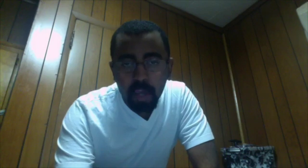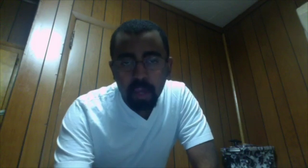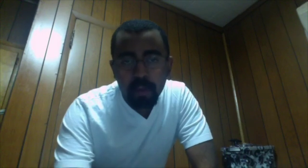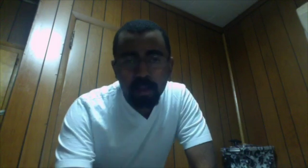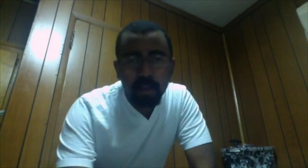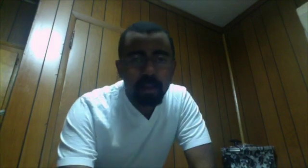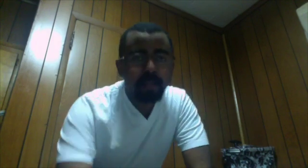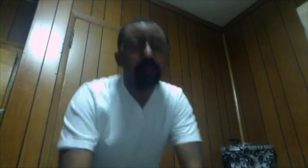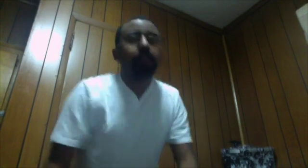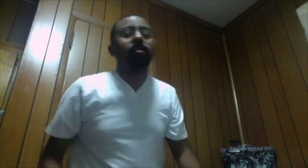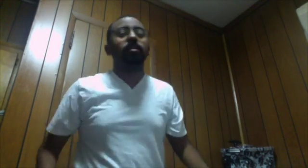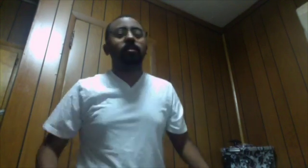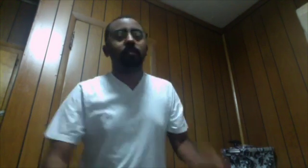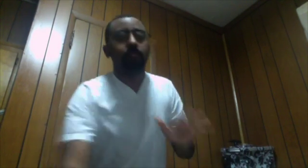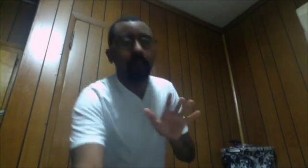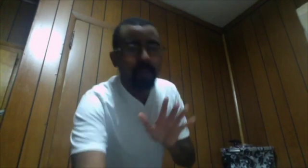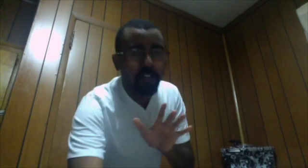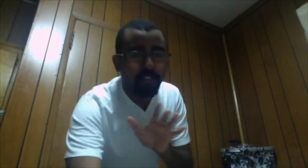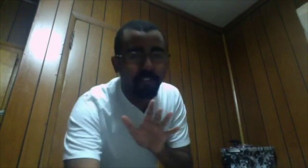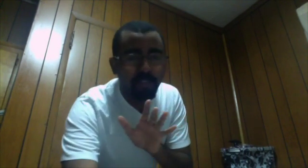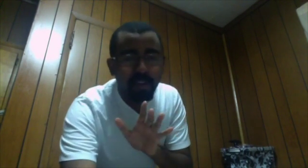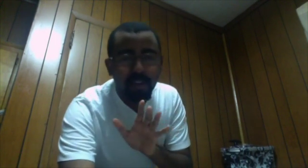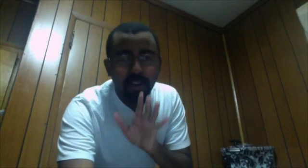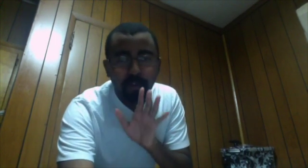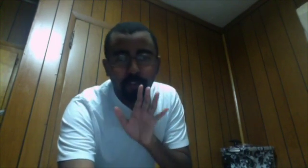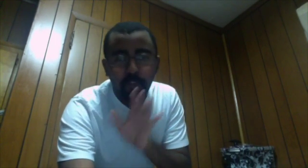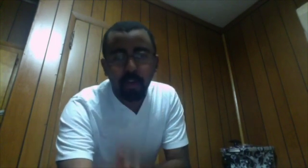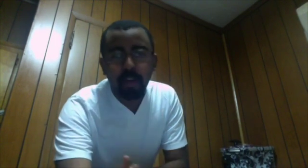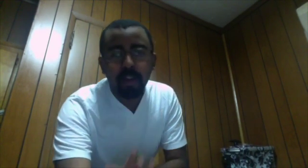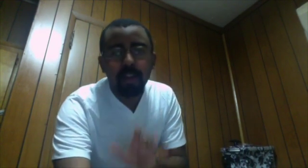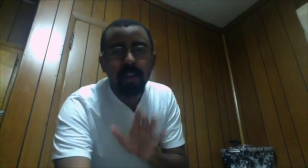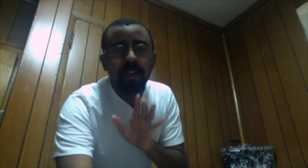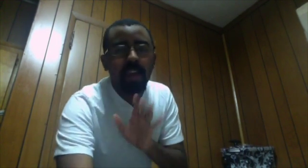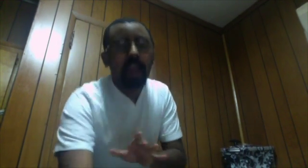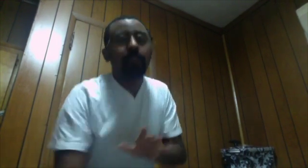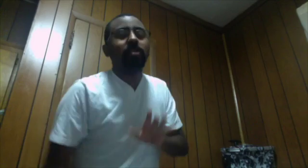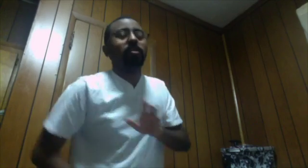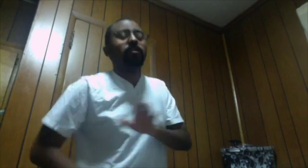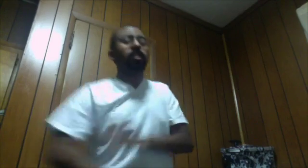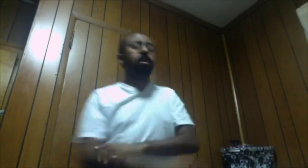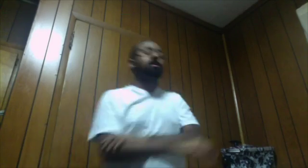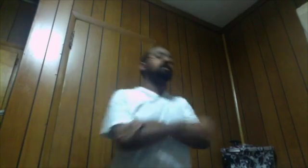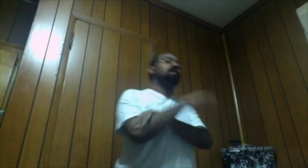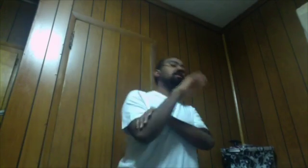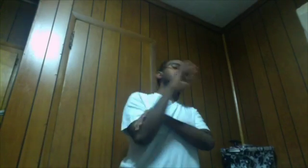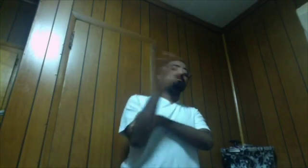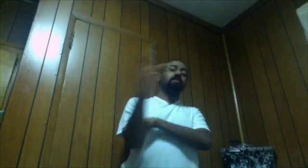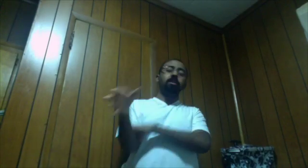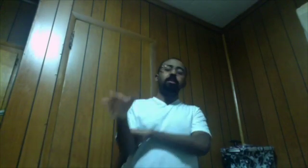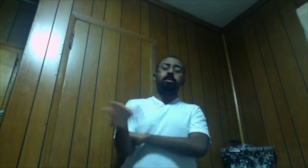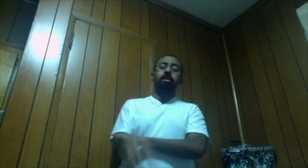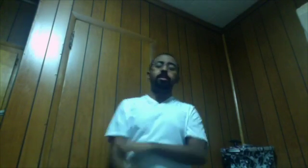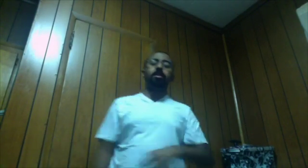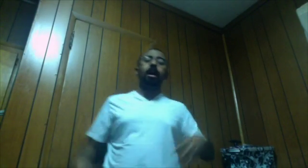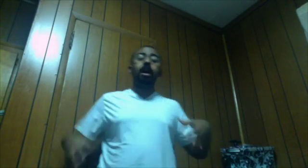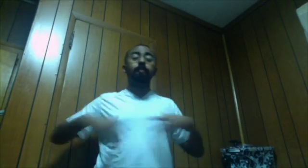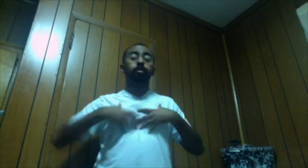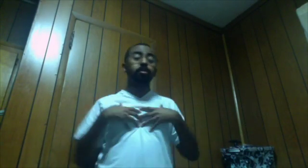Okay, number 4, K Return of Kings. This was a really good series. I